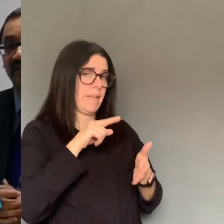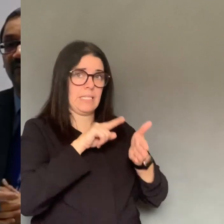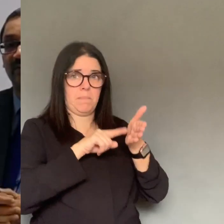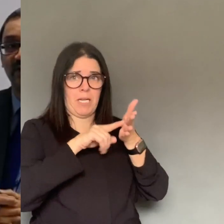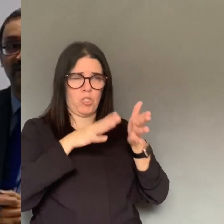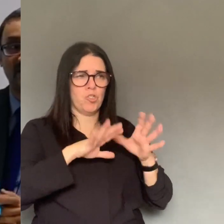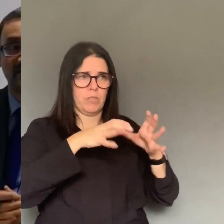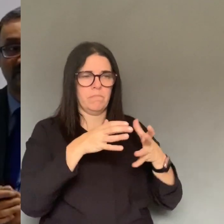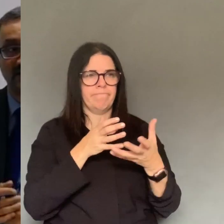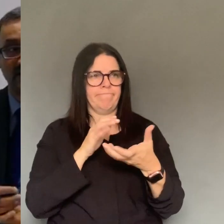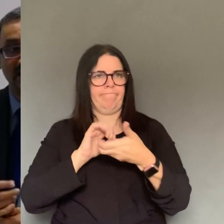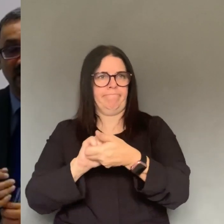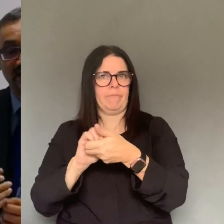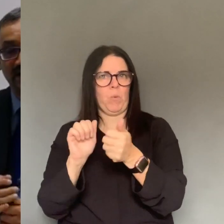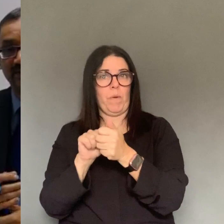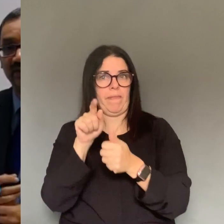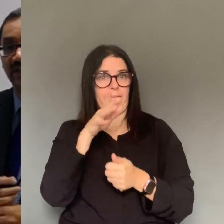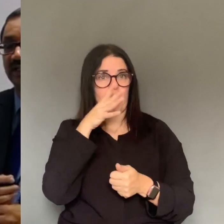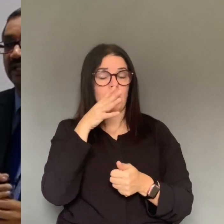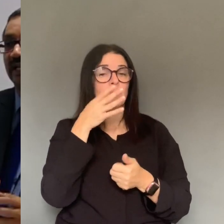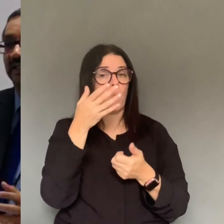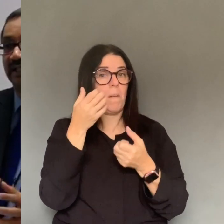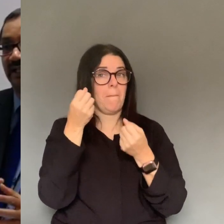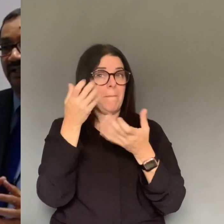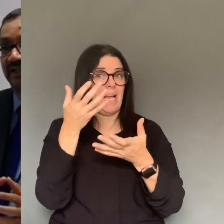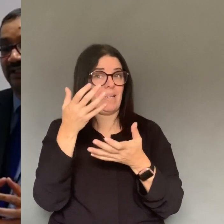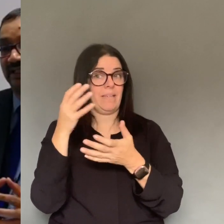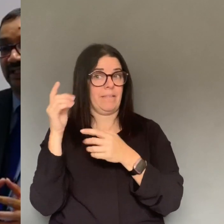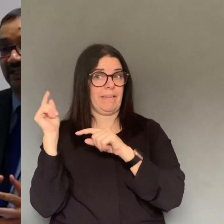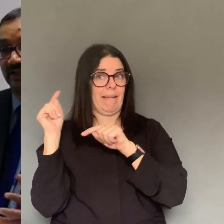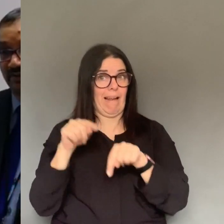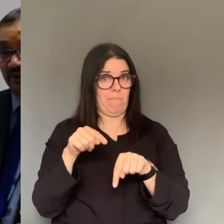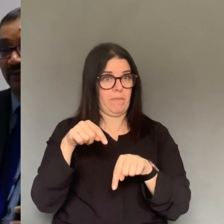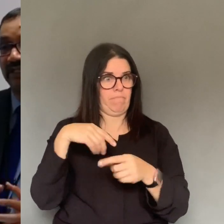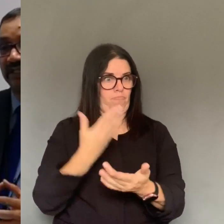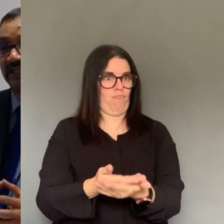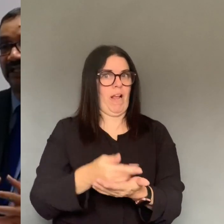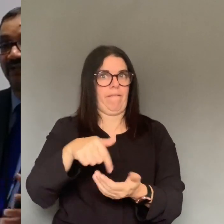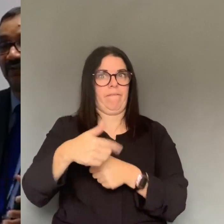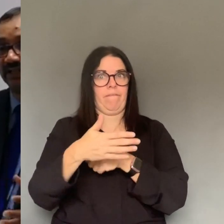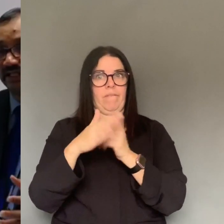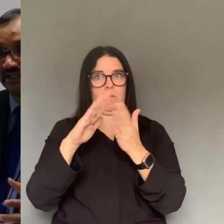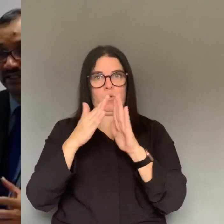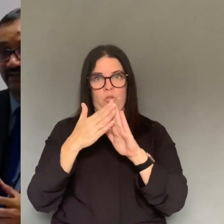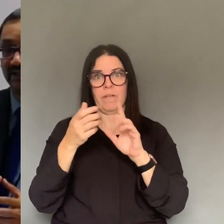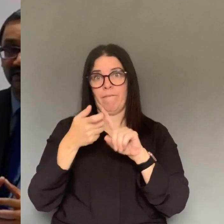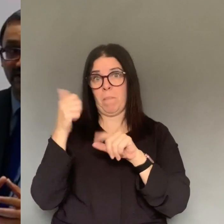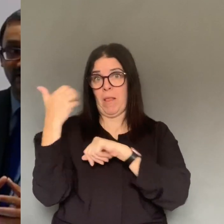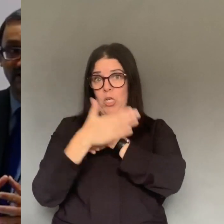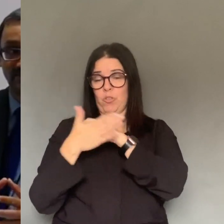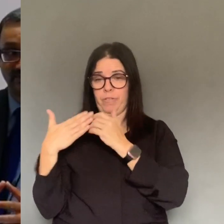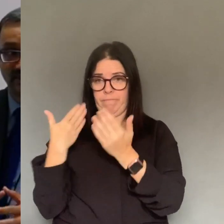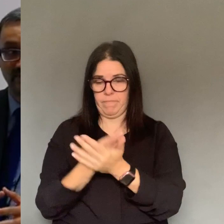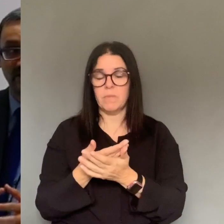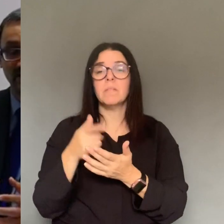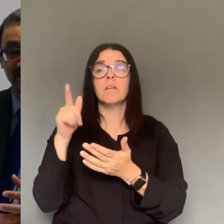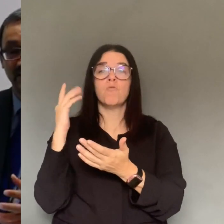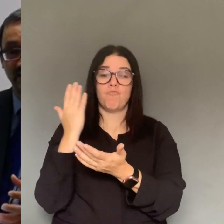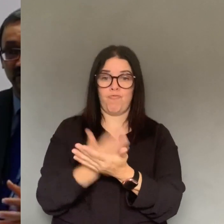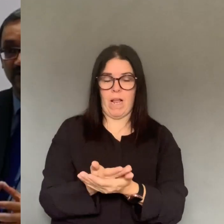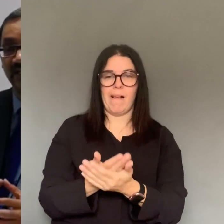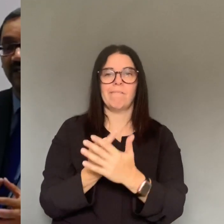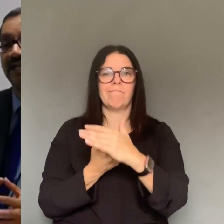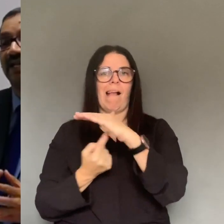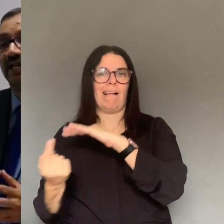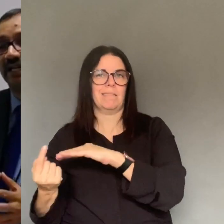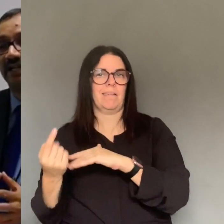migrant farm workers who are coming in our communities, they are doing the 14 days self-isolation as per recommendations, that they are